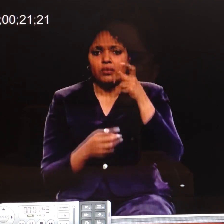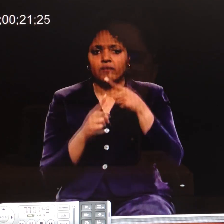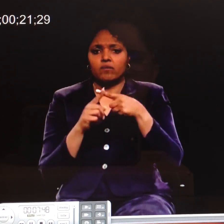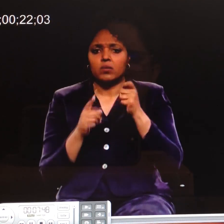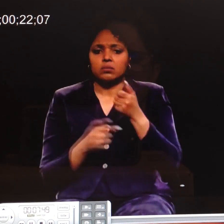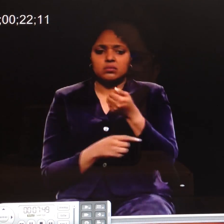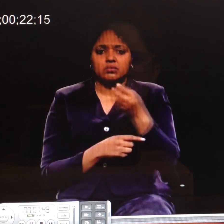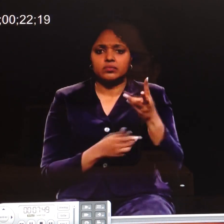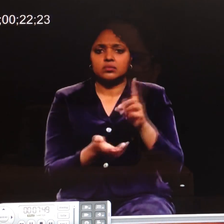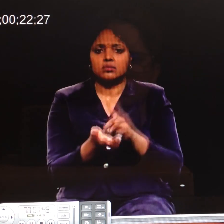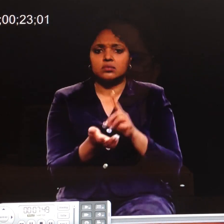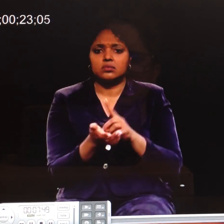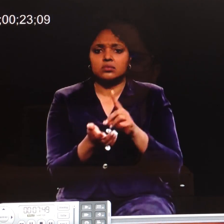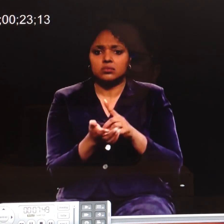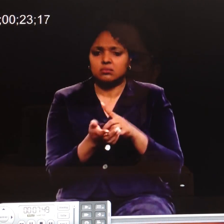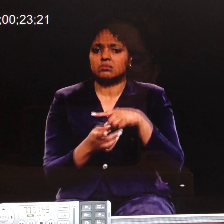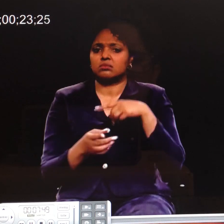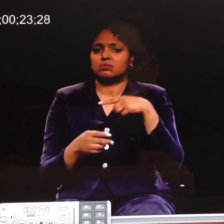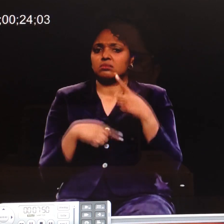The same thing happened.